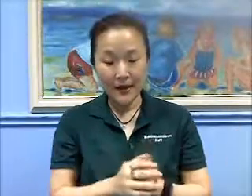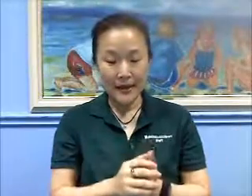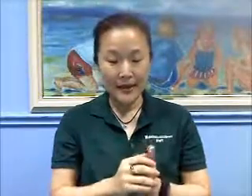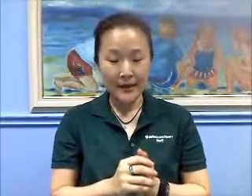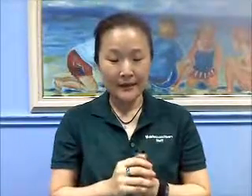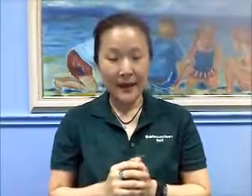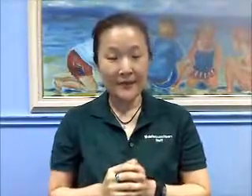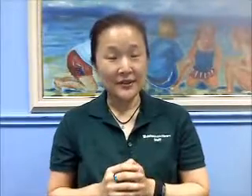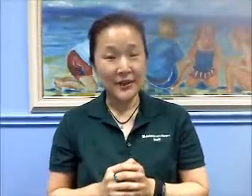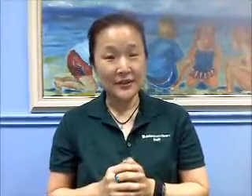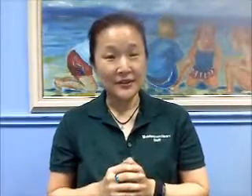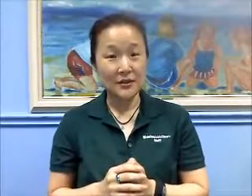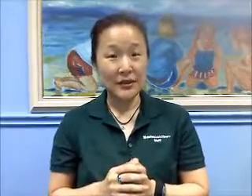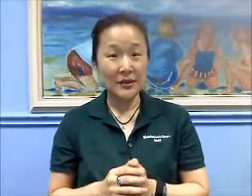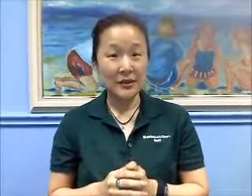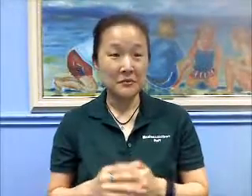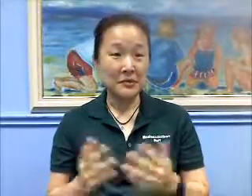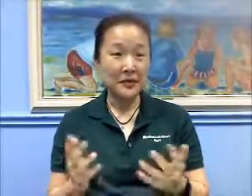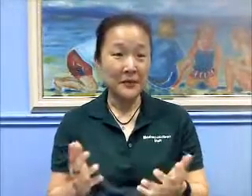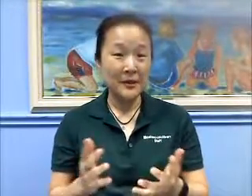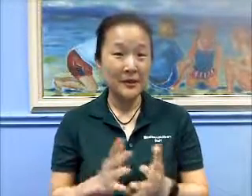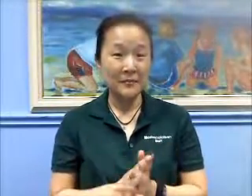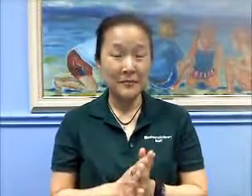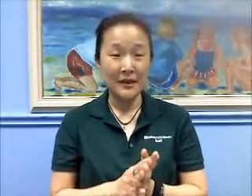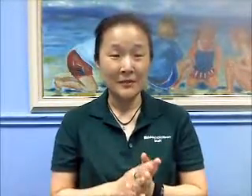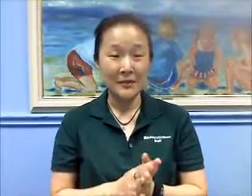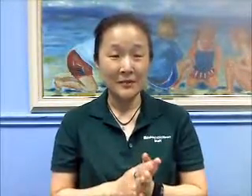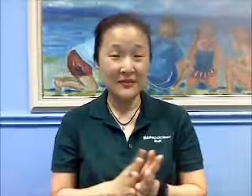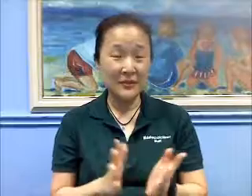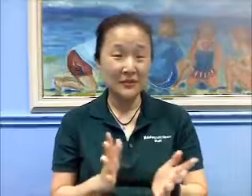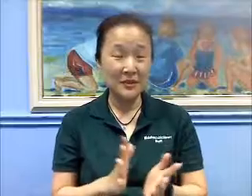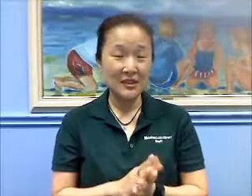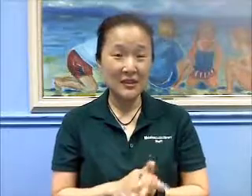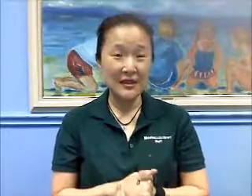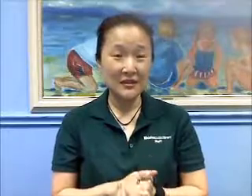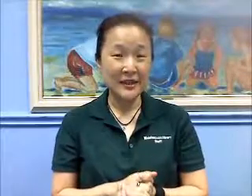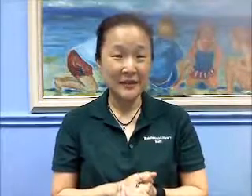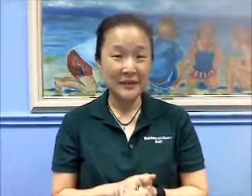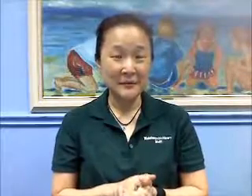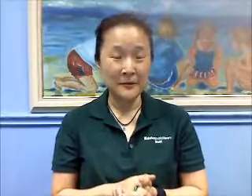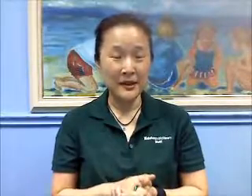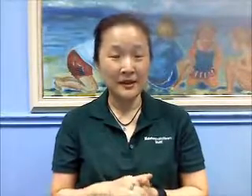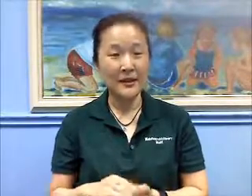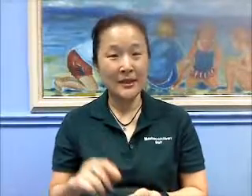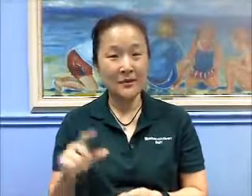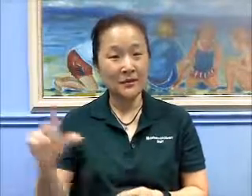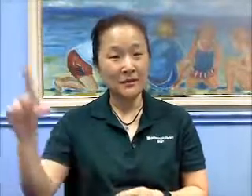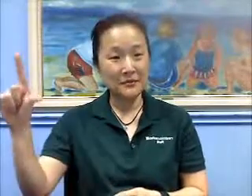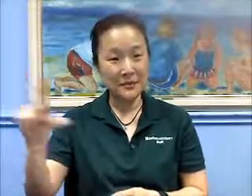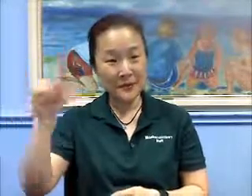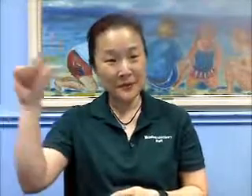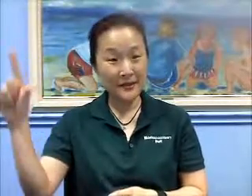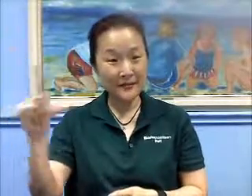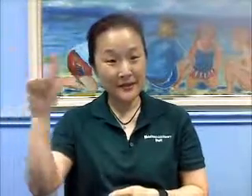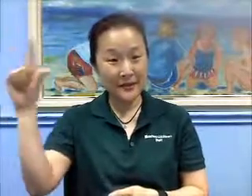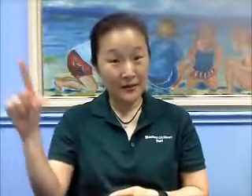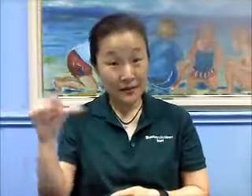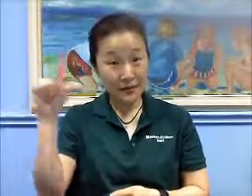And then after that, you might want to go to the library and pick up some movies and books to entertain yourself with. And as we know, library is a